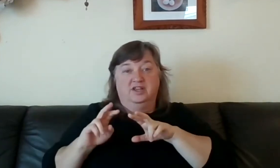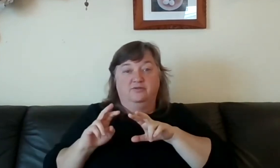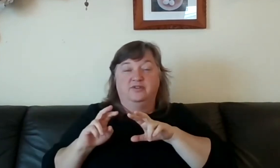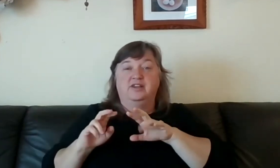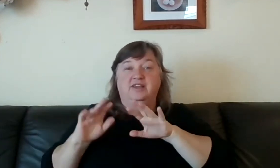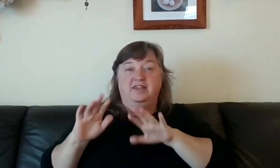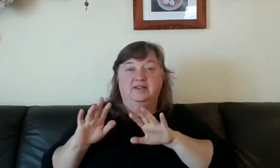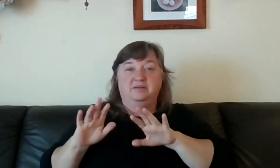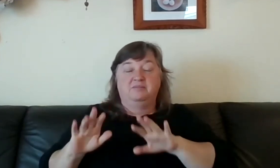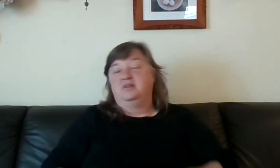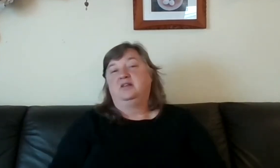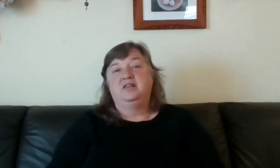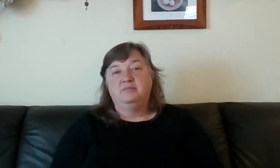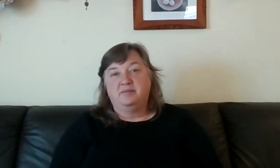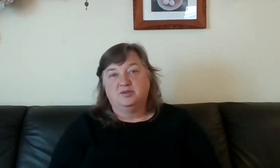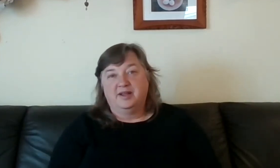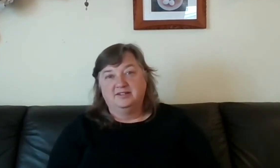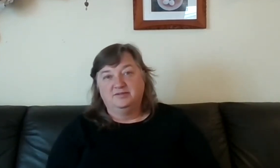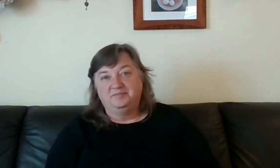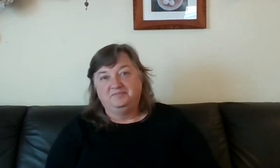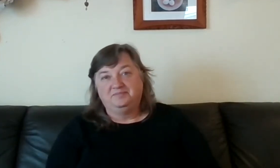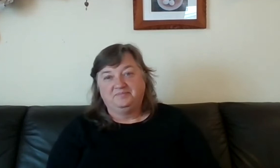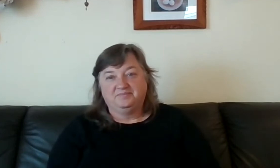yourself in my perspective.